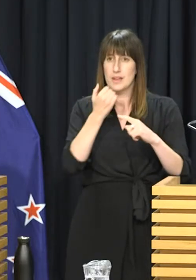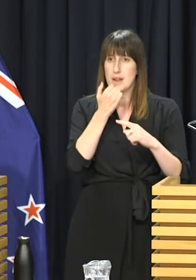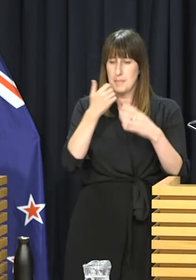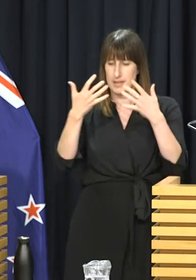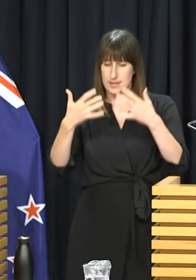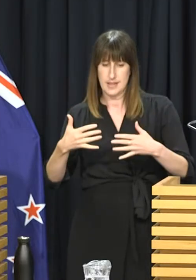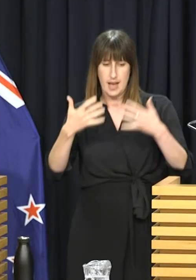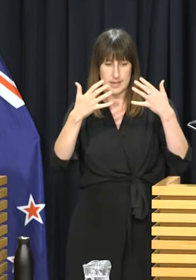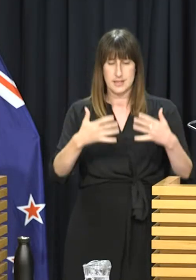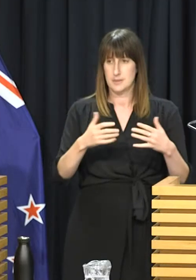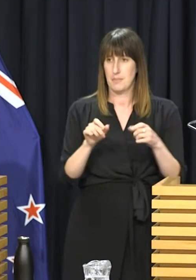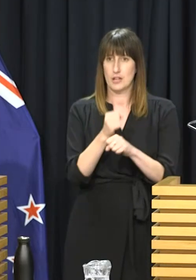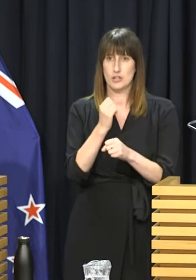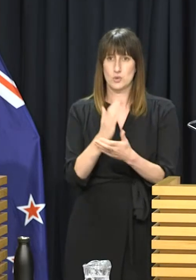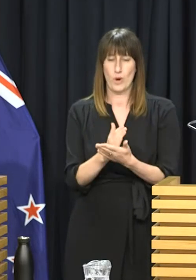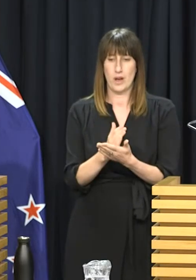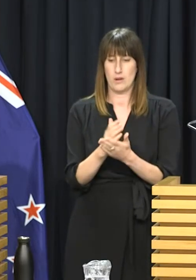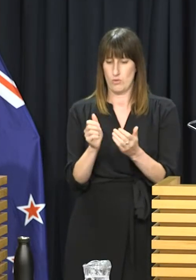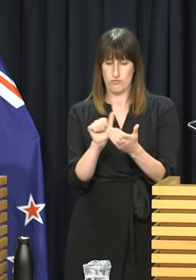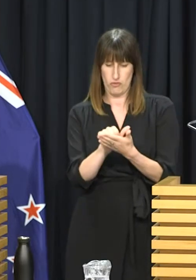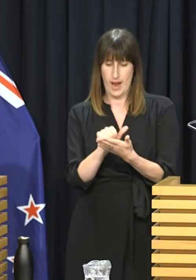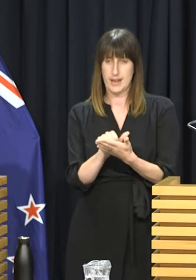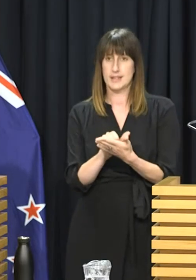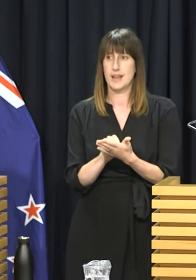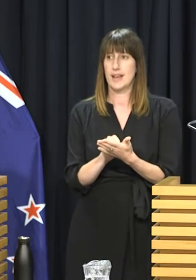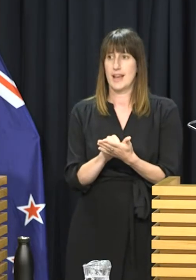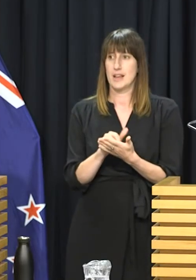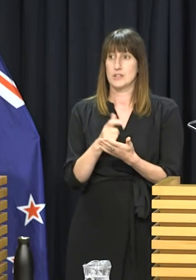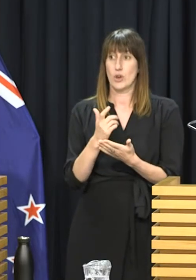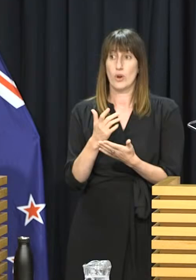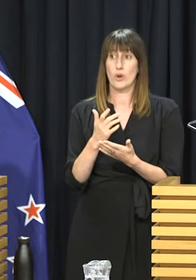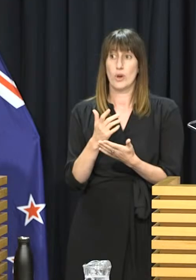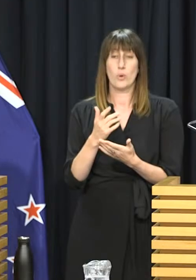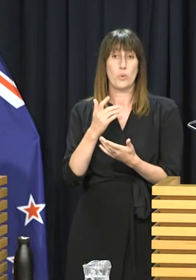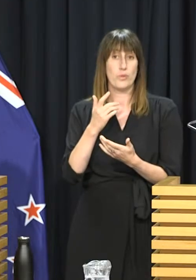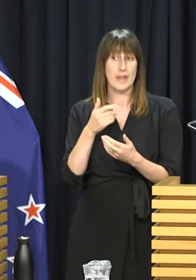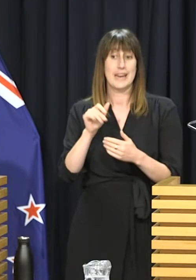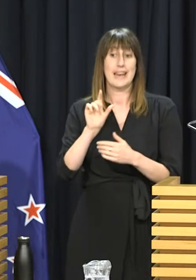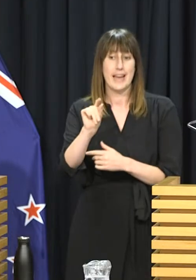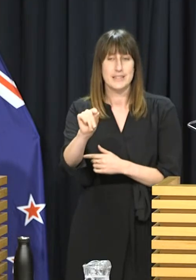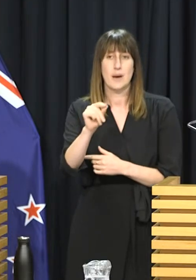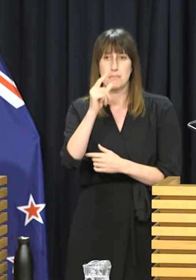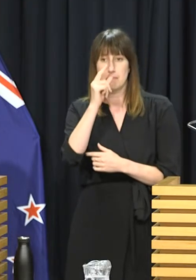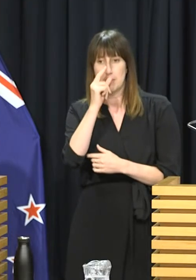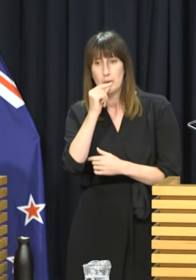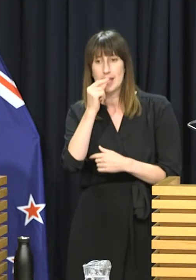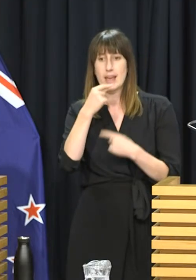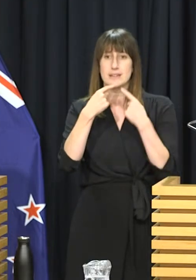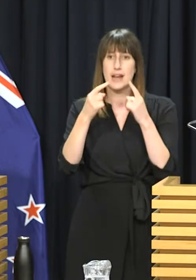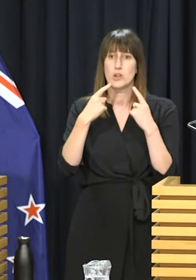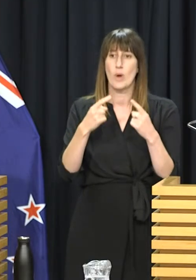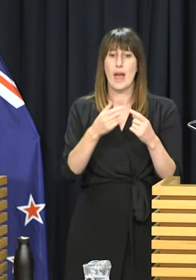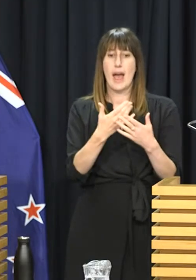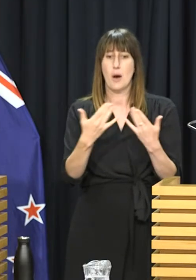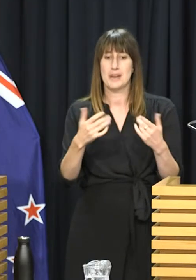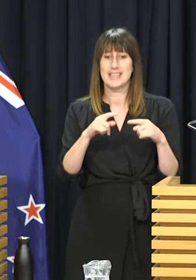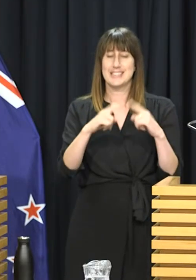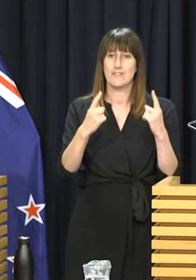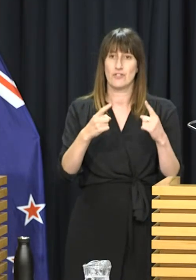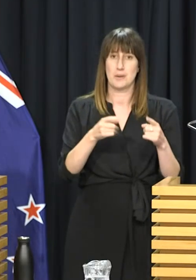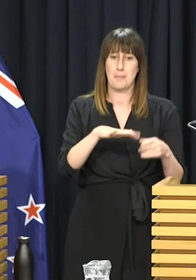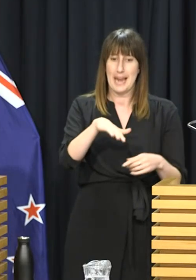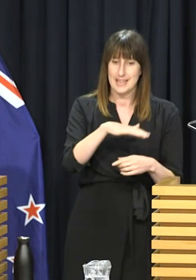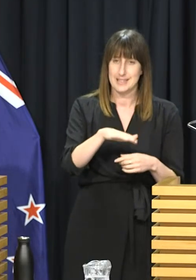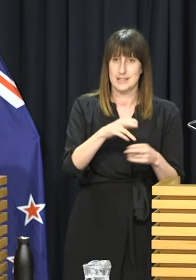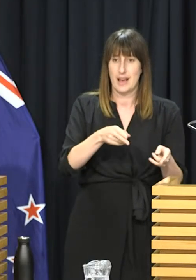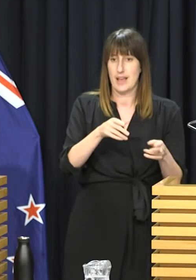all our data sets are lining up so that we can get that more granular information, even by facility, of exactly where that fits. Do you have a sort of average of how